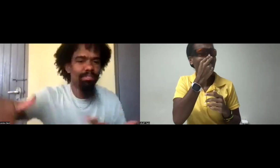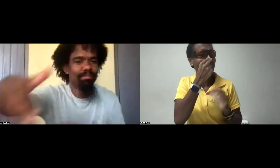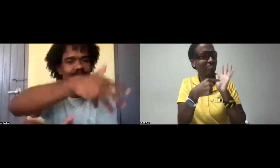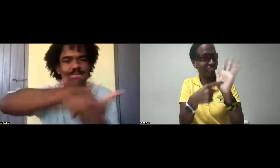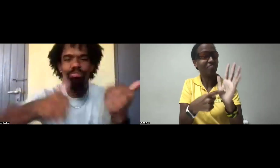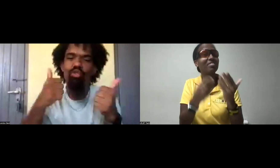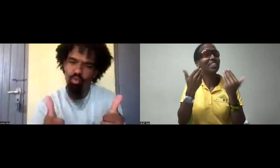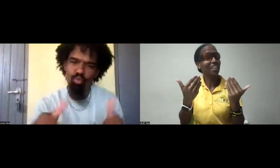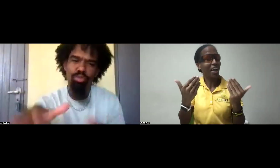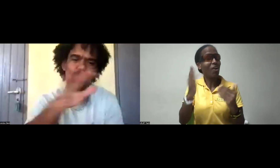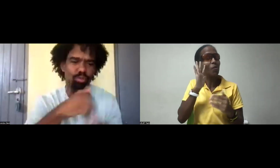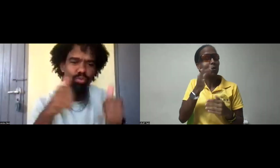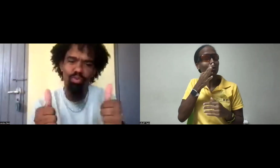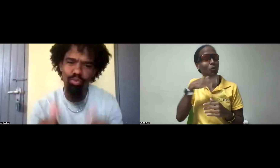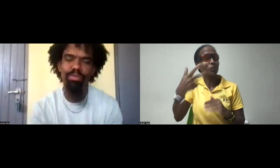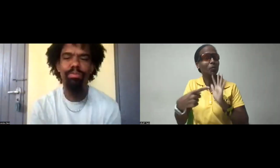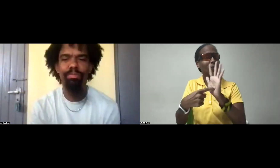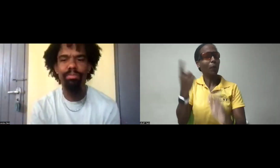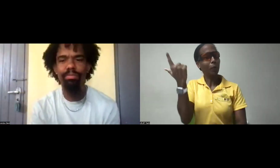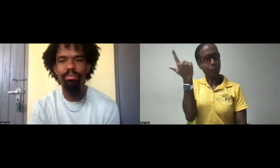So today we will